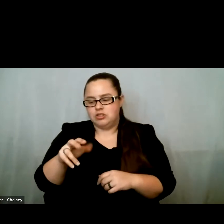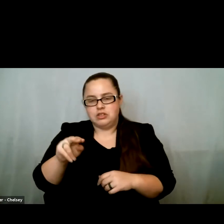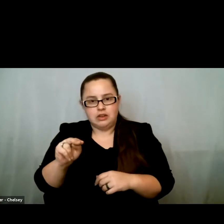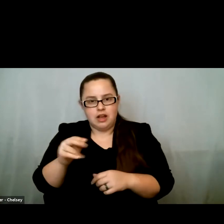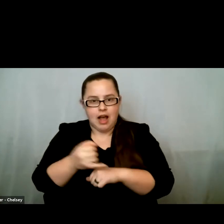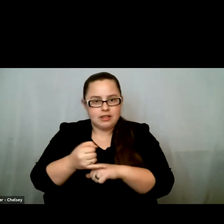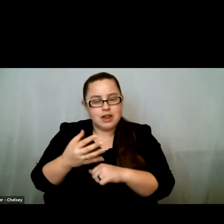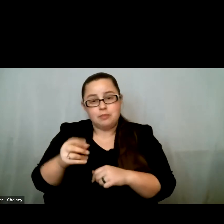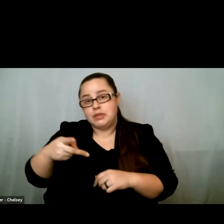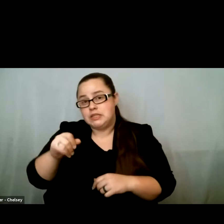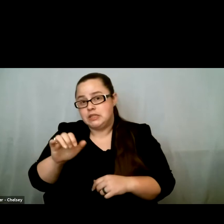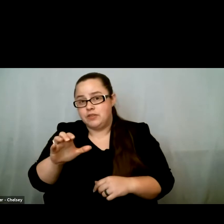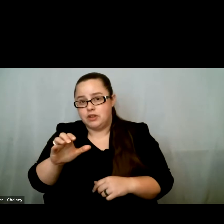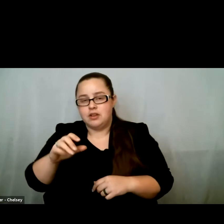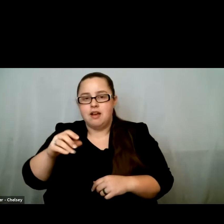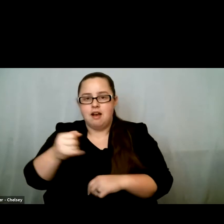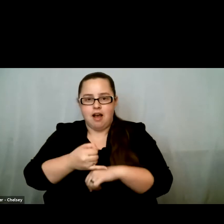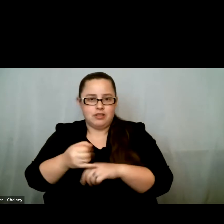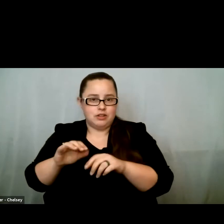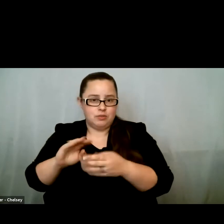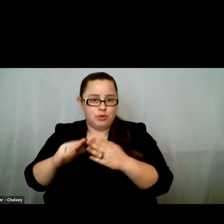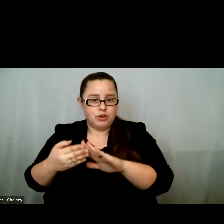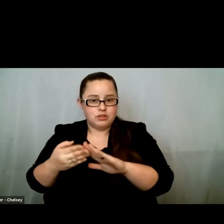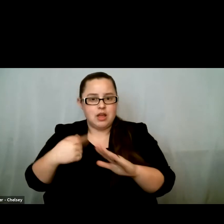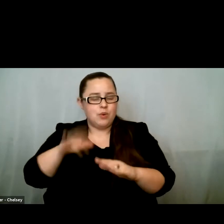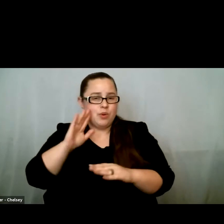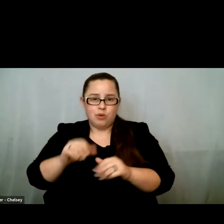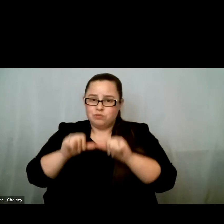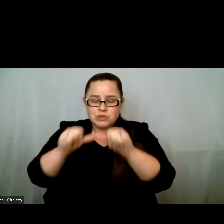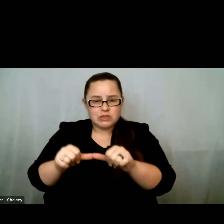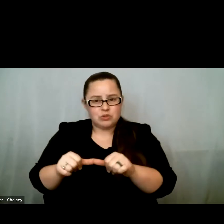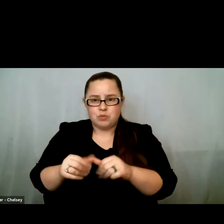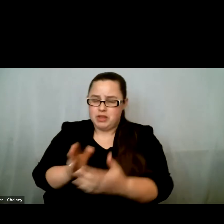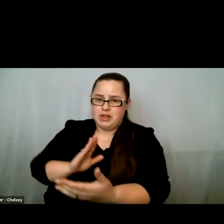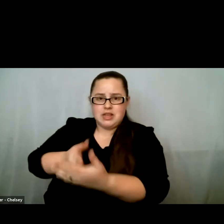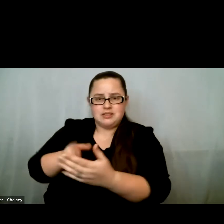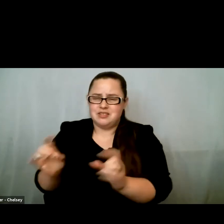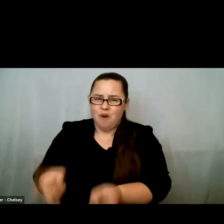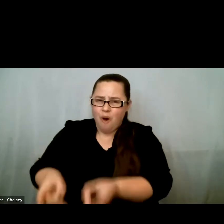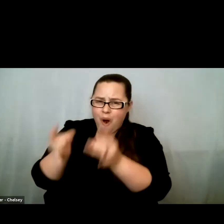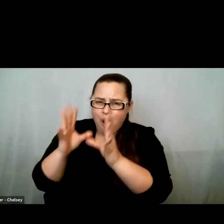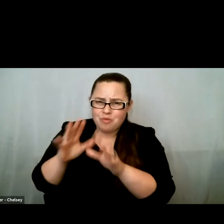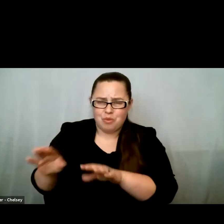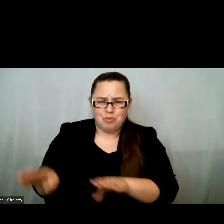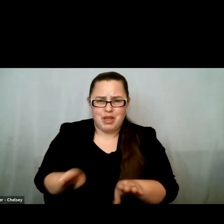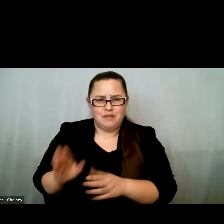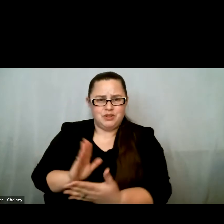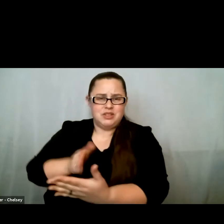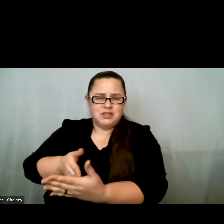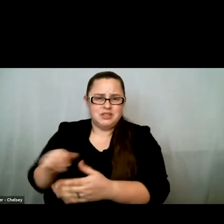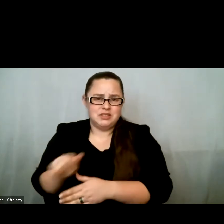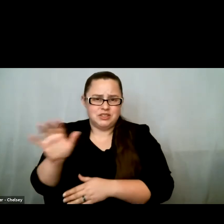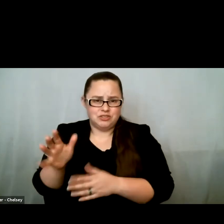join us on condemning these outrageous acts against Asian Americans in all its forms. And